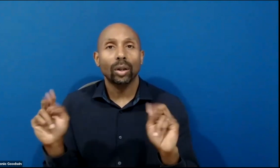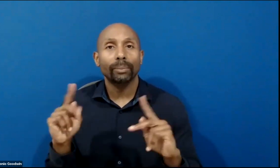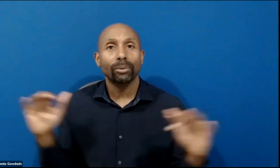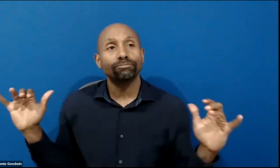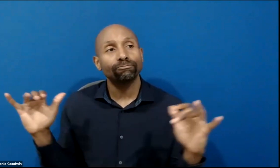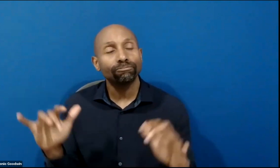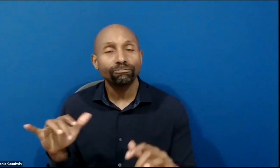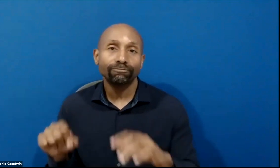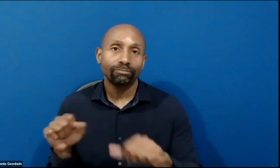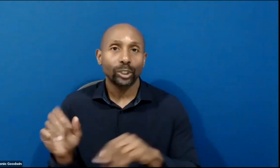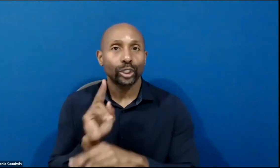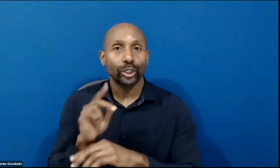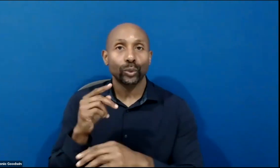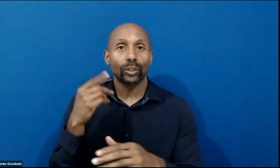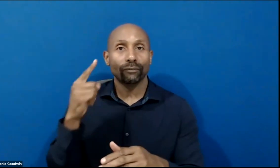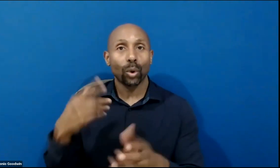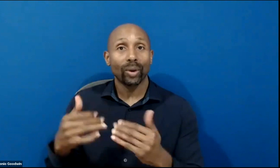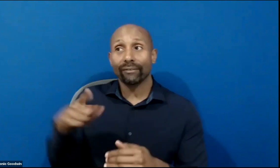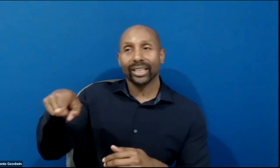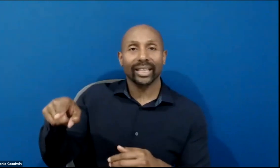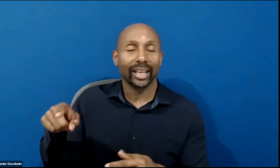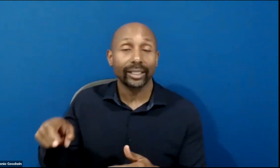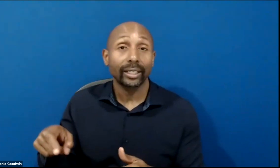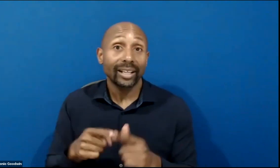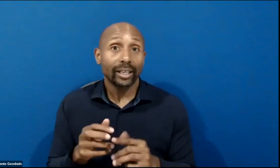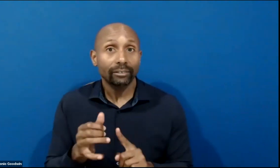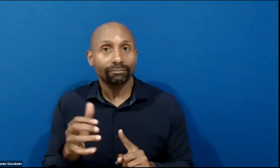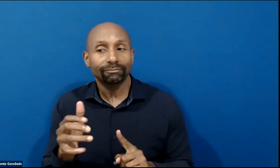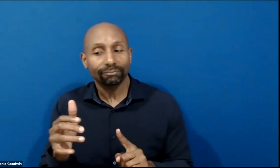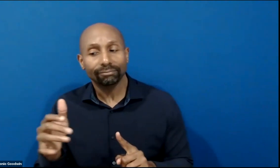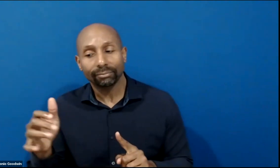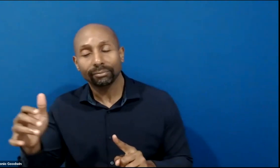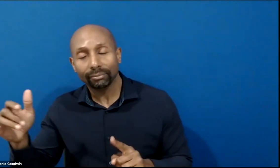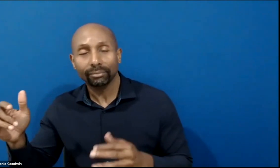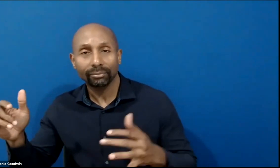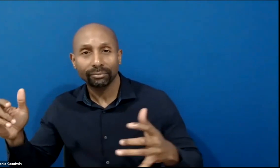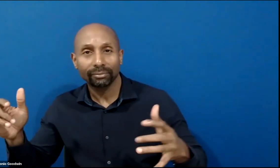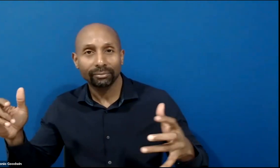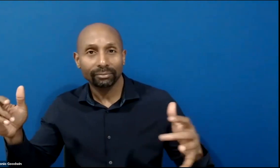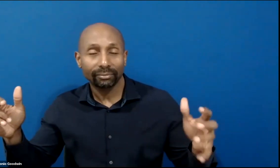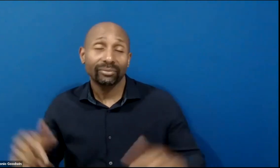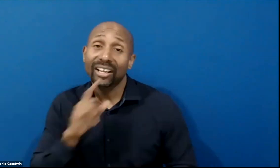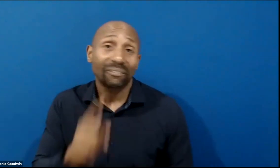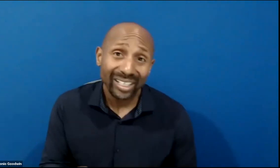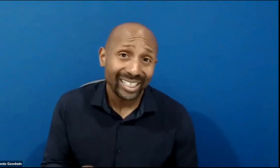grow. And if we can talk about 50 years, it's thanks to the people, to the Bogotanos, to the people of